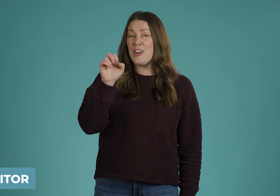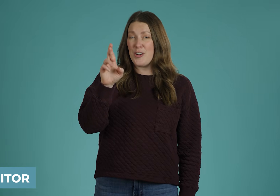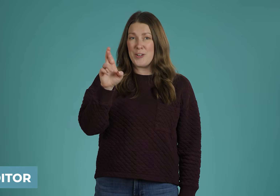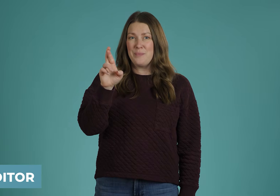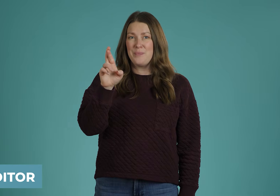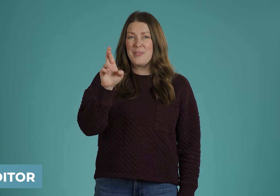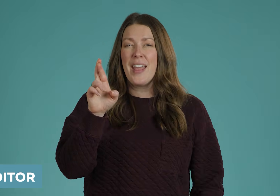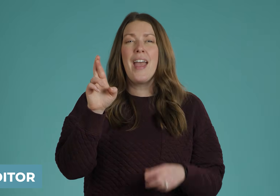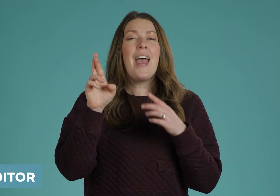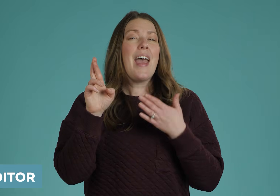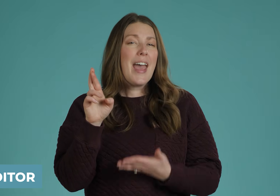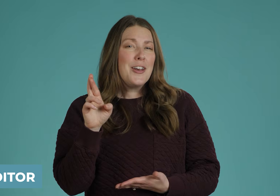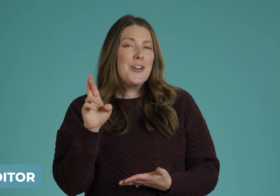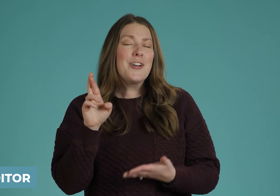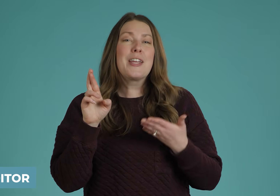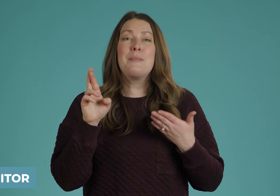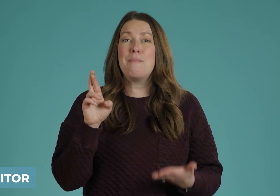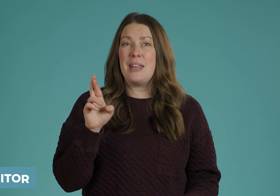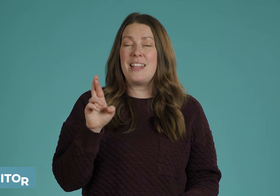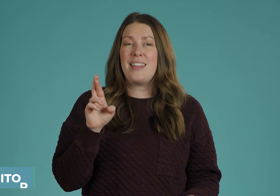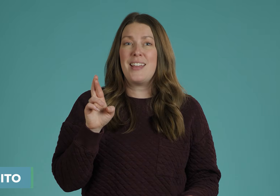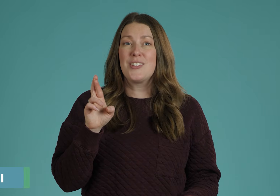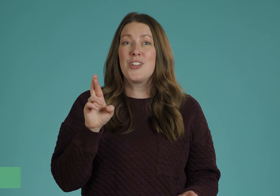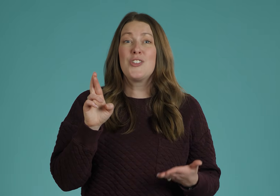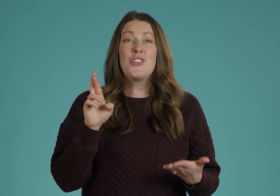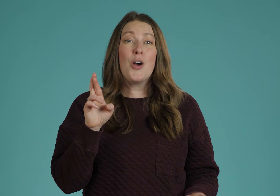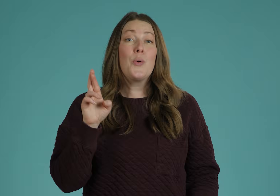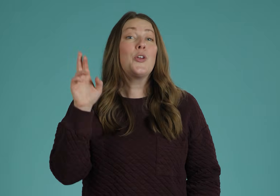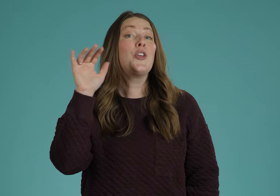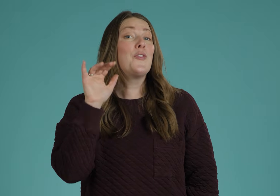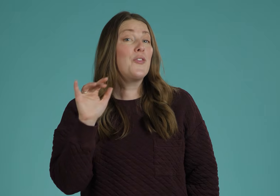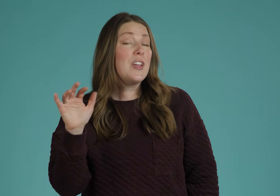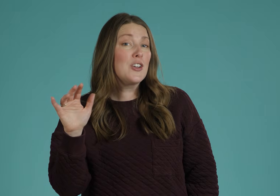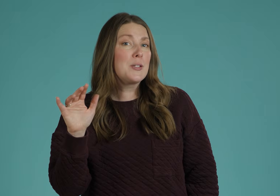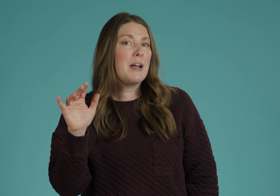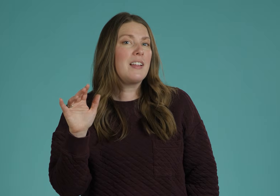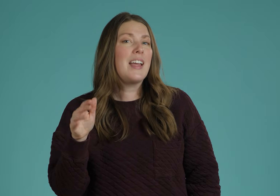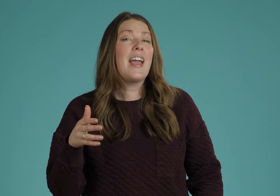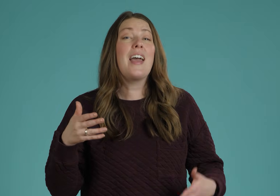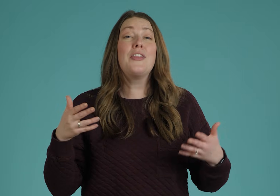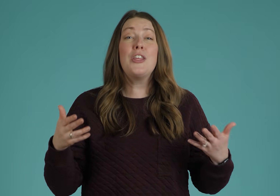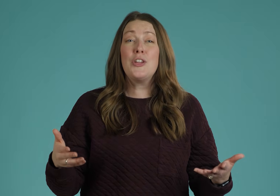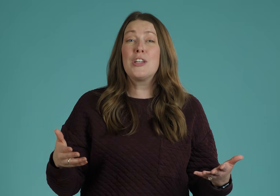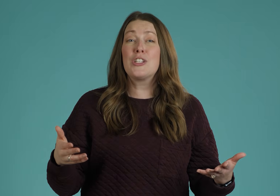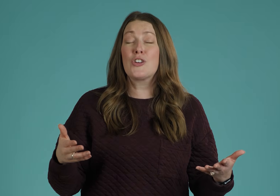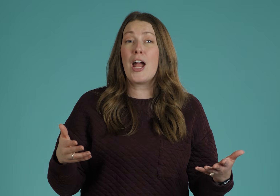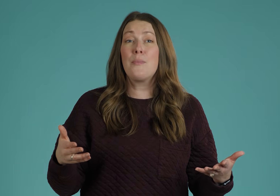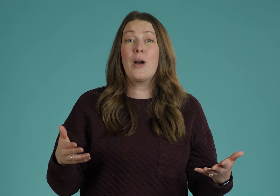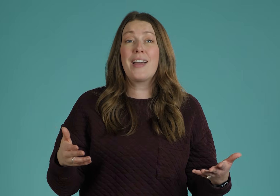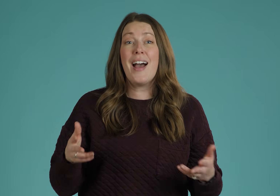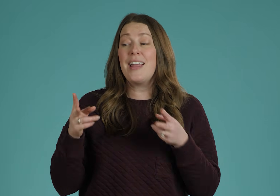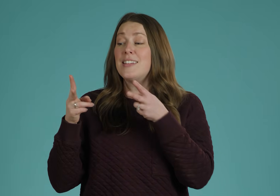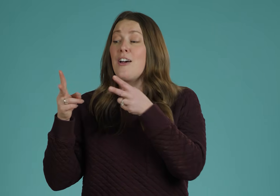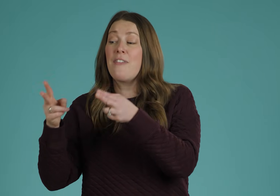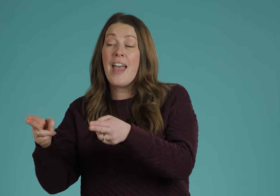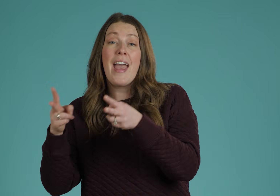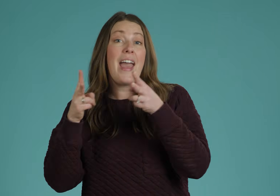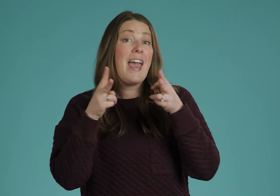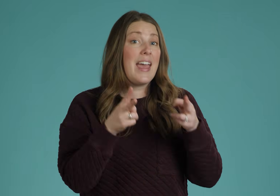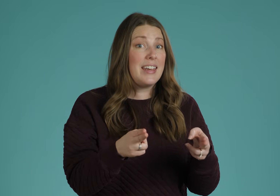Editor. Editor can be many things. So you fingerspell it and then you can describe what kind of